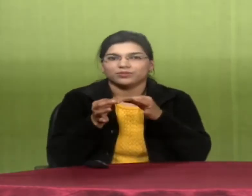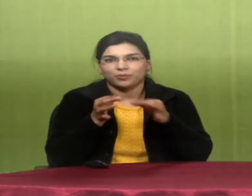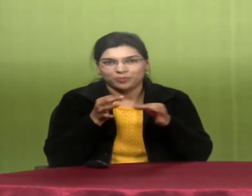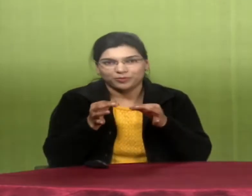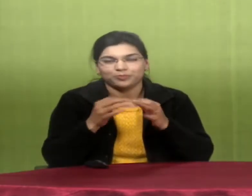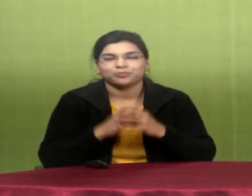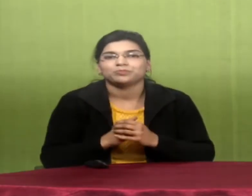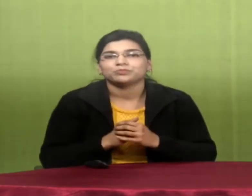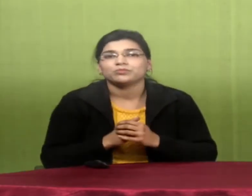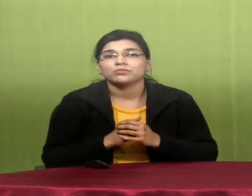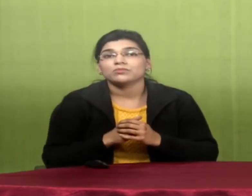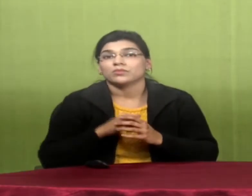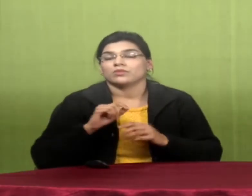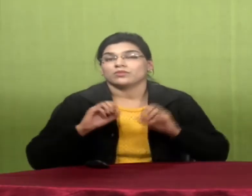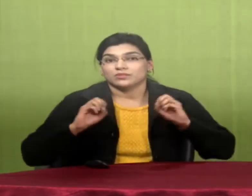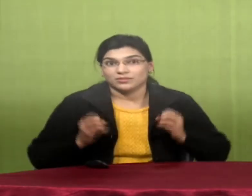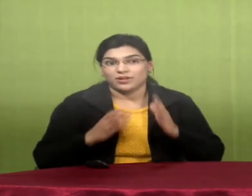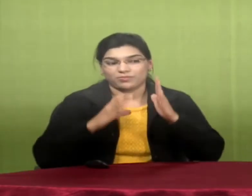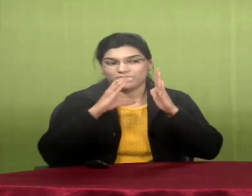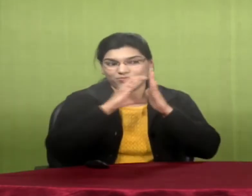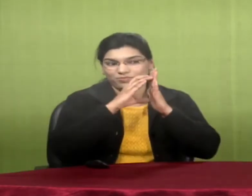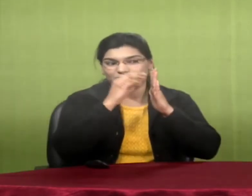The meaning of these sentences are